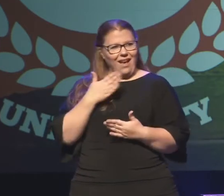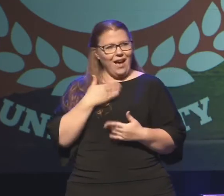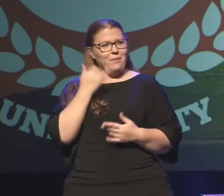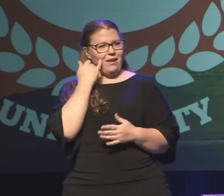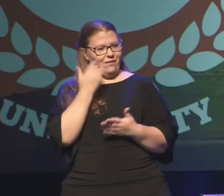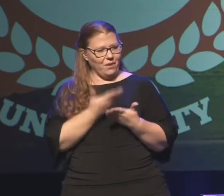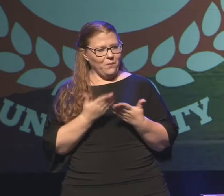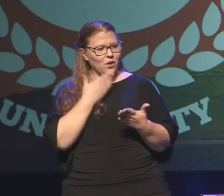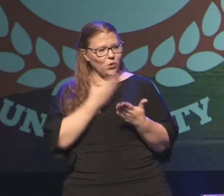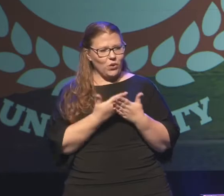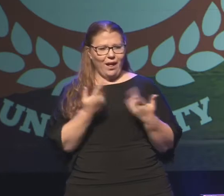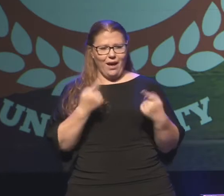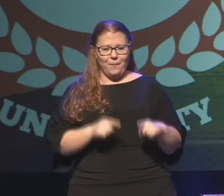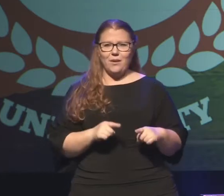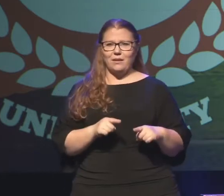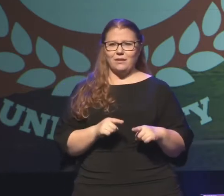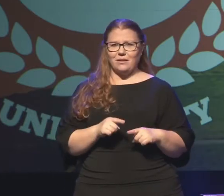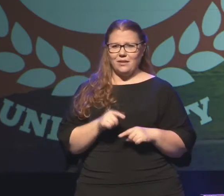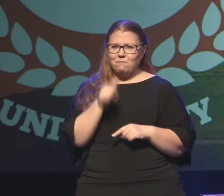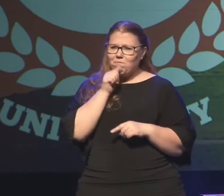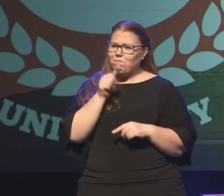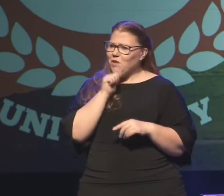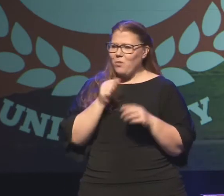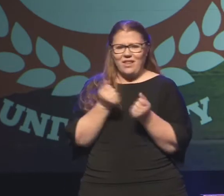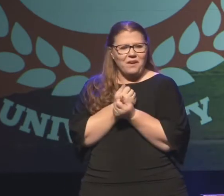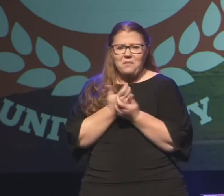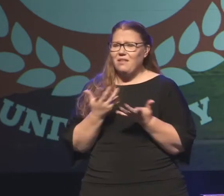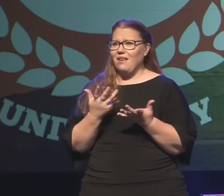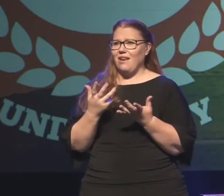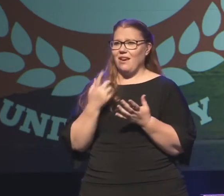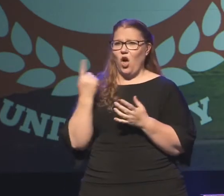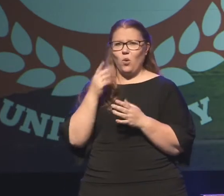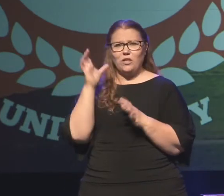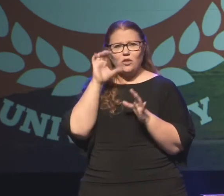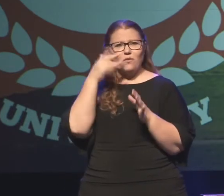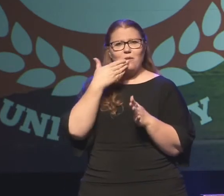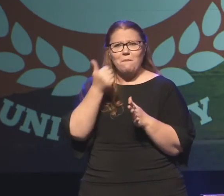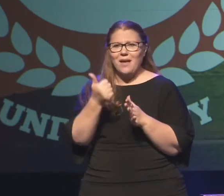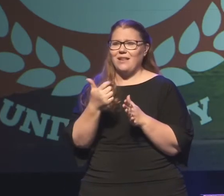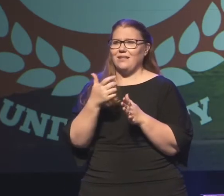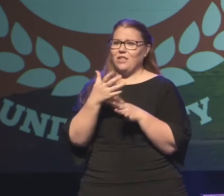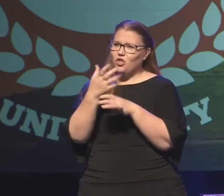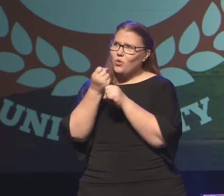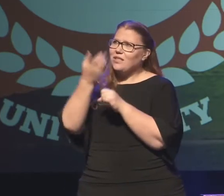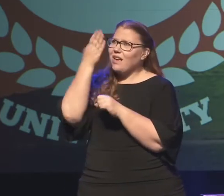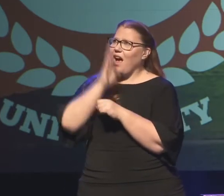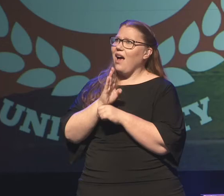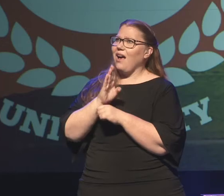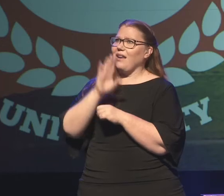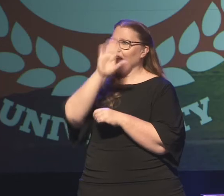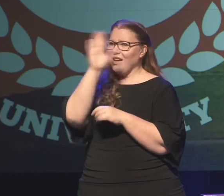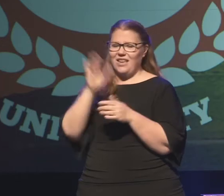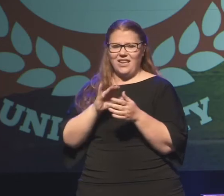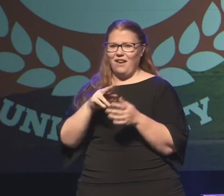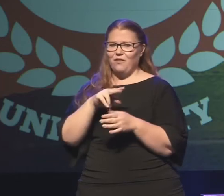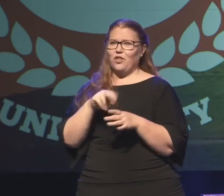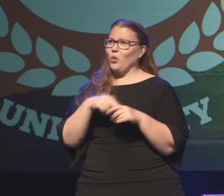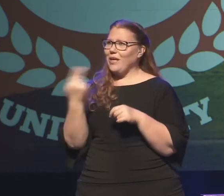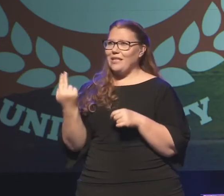and true happens, puts up with anything, always looks for the best, trusts God, never